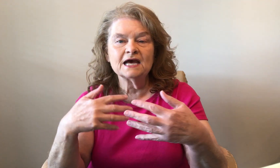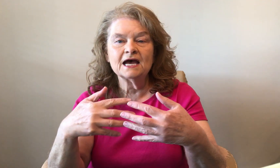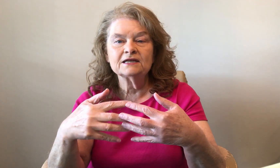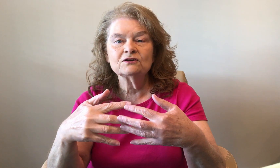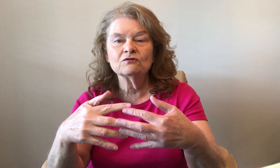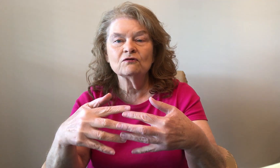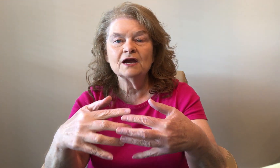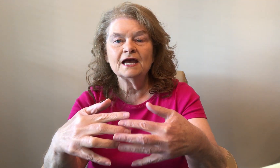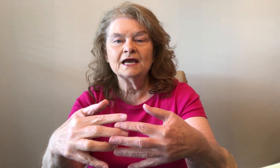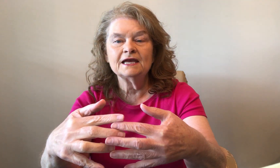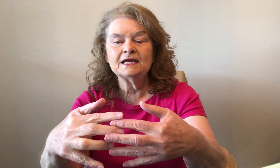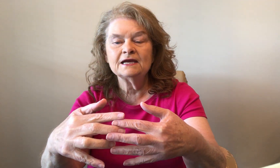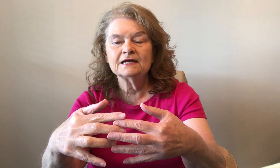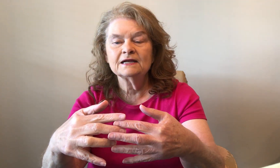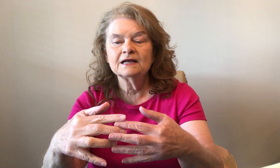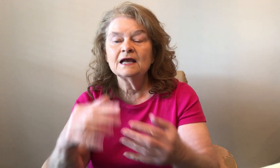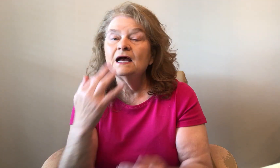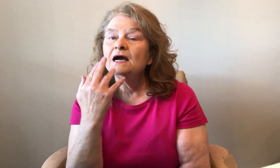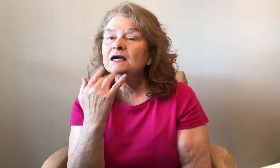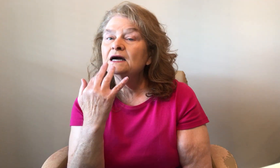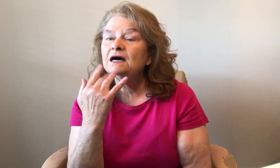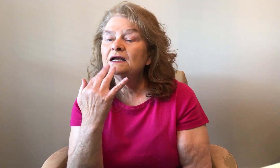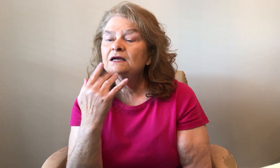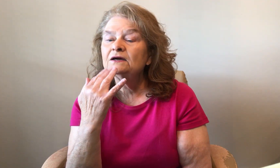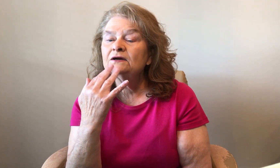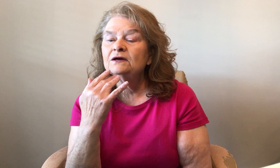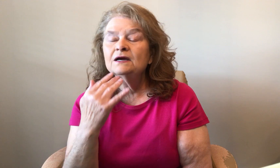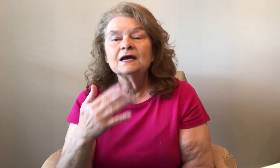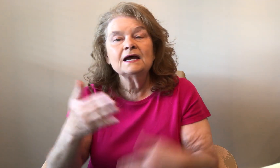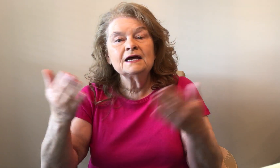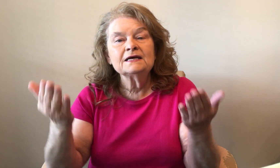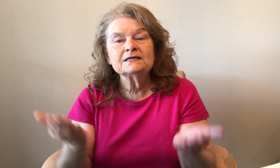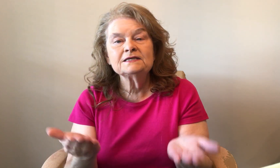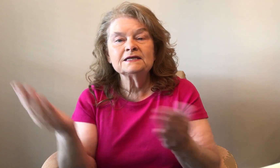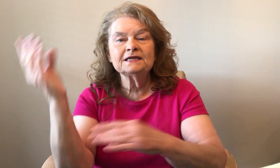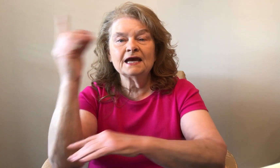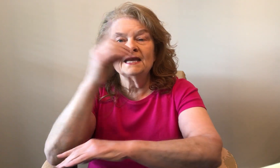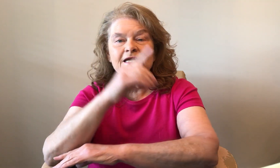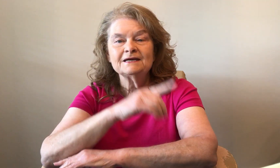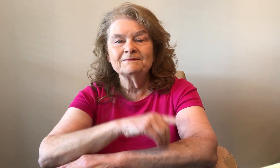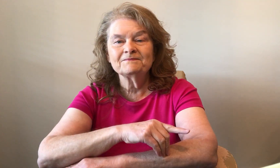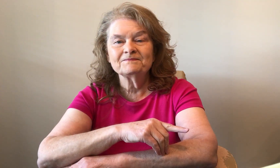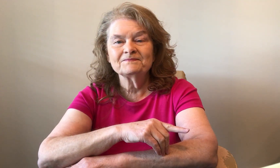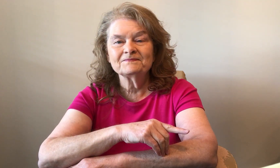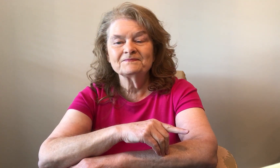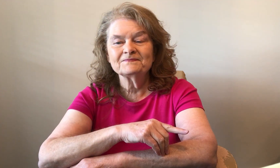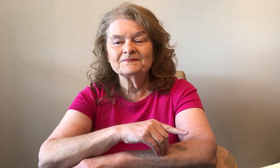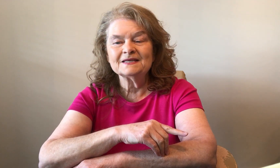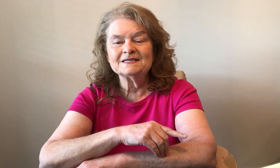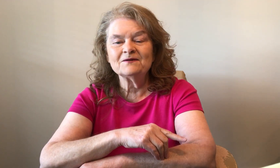sign, gray color today. So